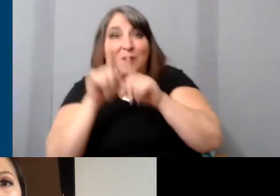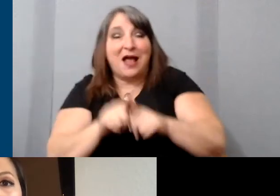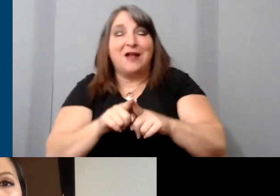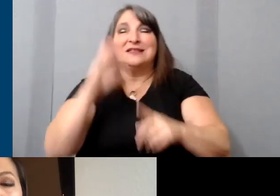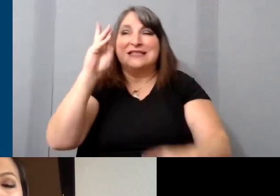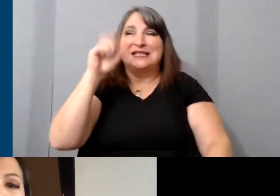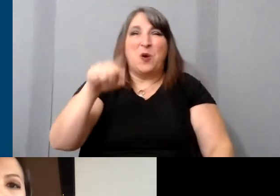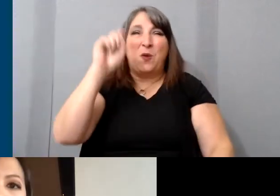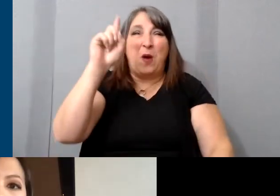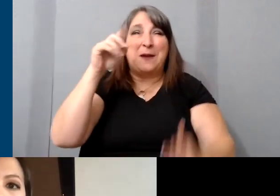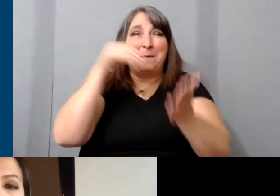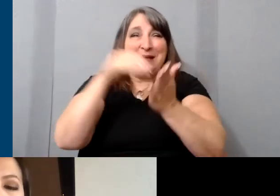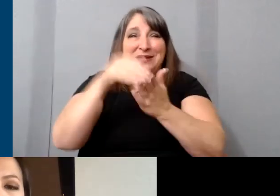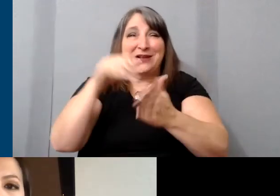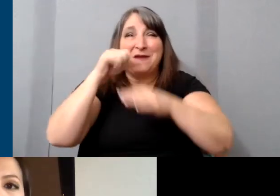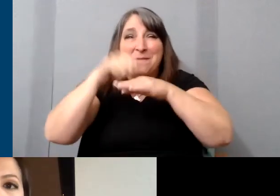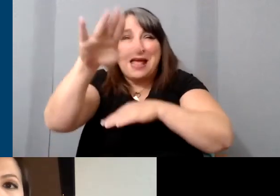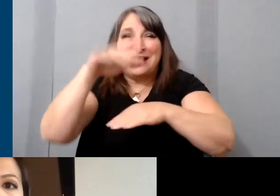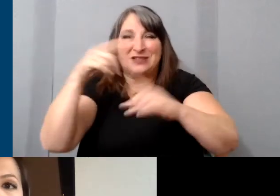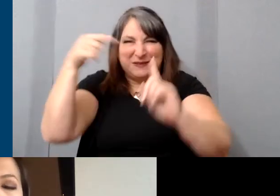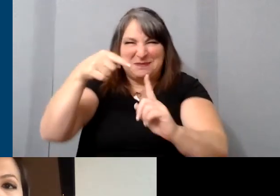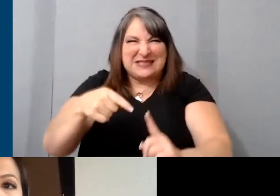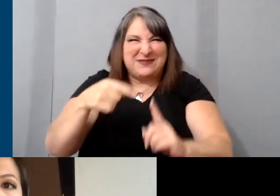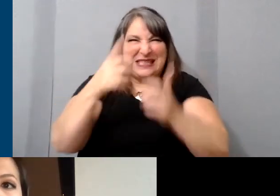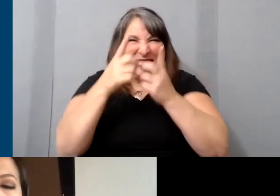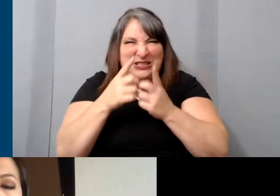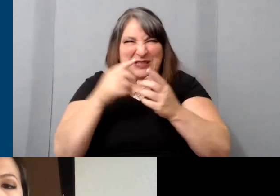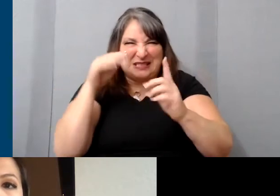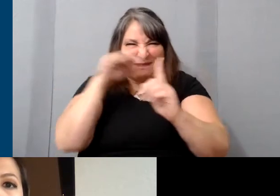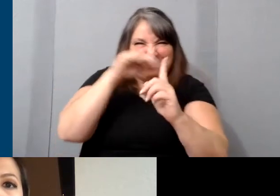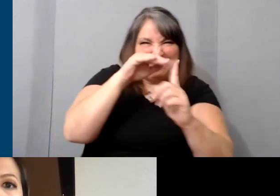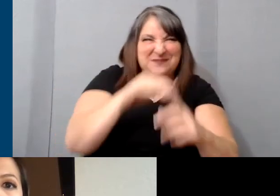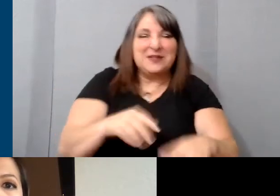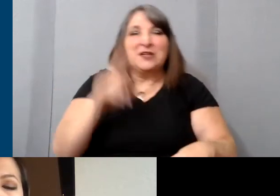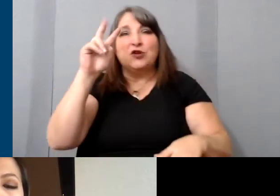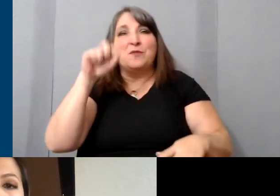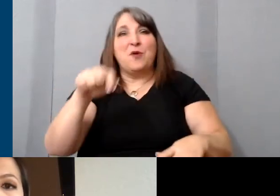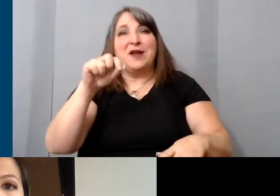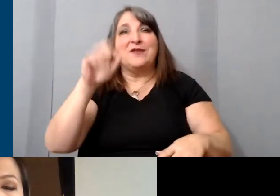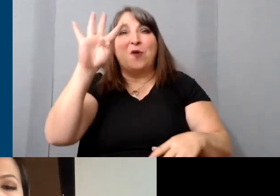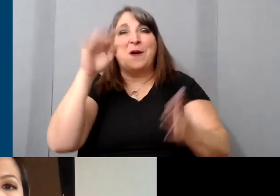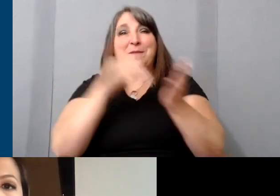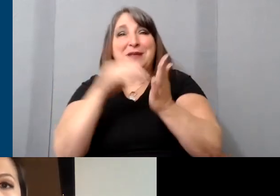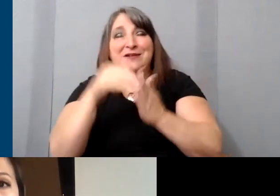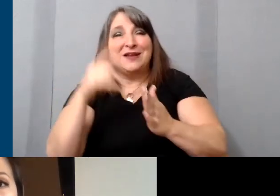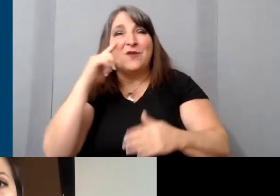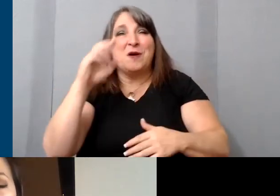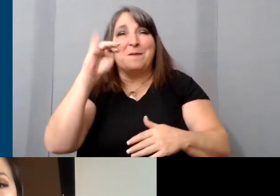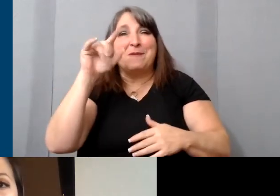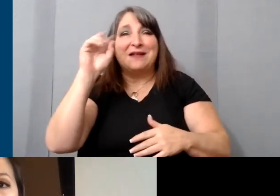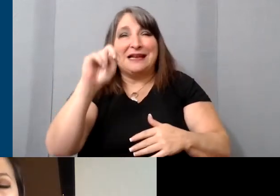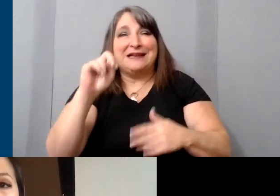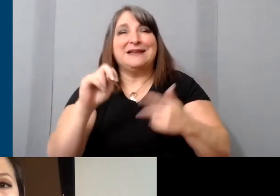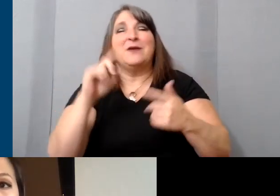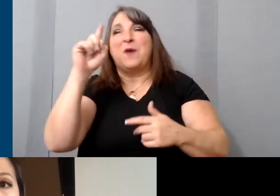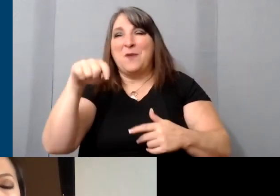6.1 million plus mailers to these targeted districts. You'll see that we sent 2.4 million plus mailers for the Newman campaign and 1.9 million